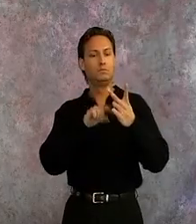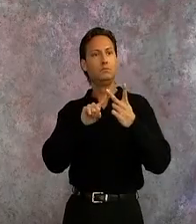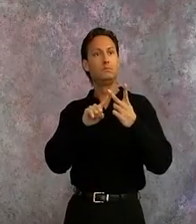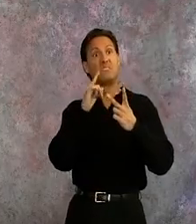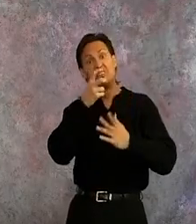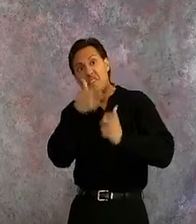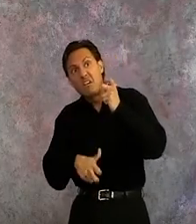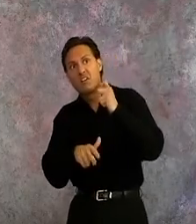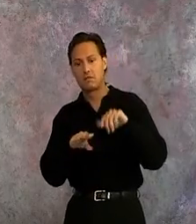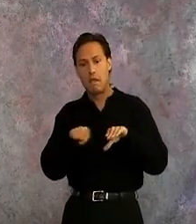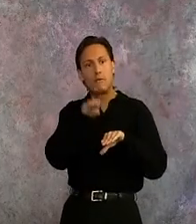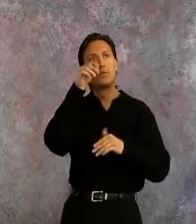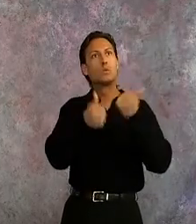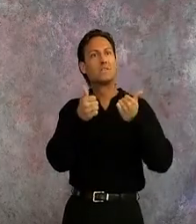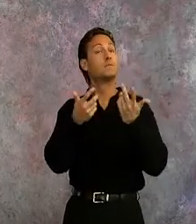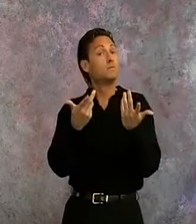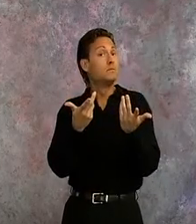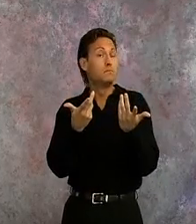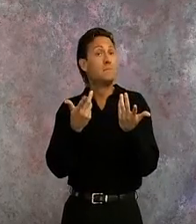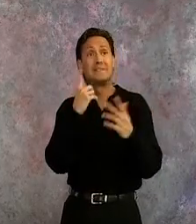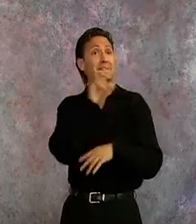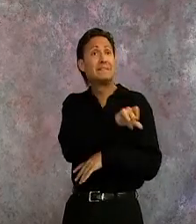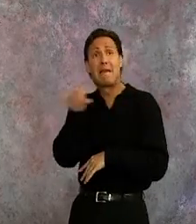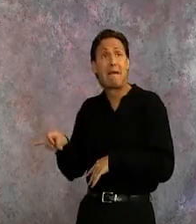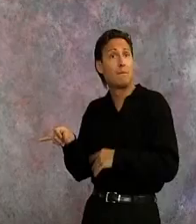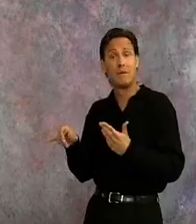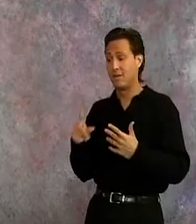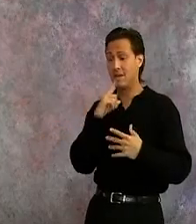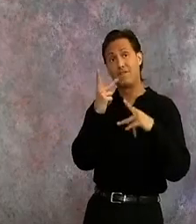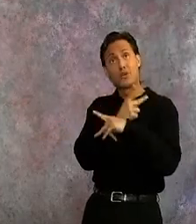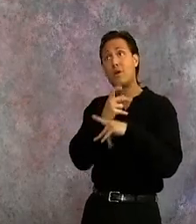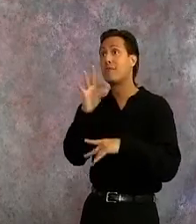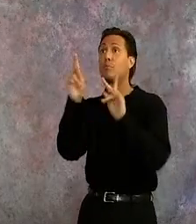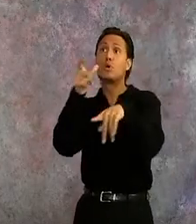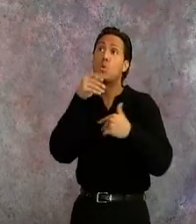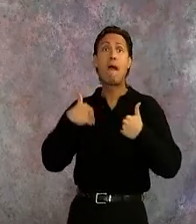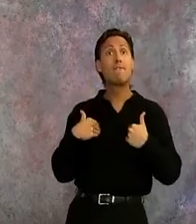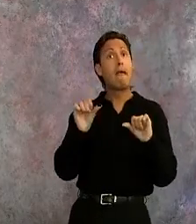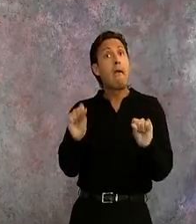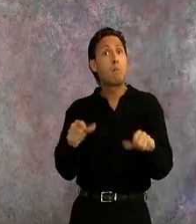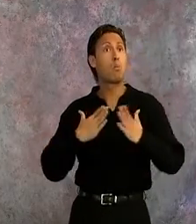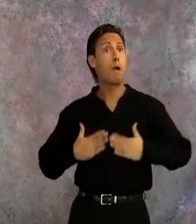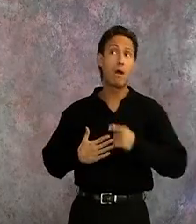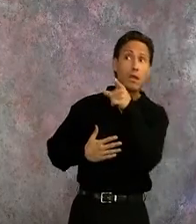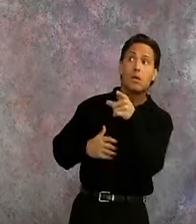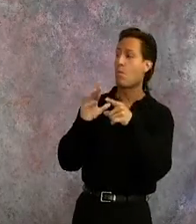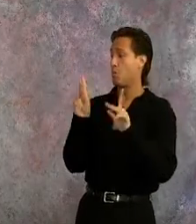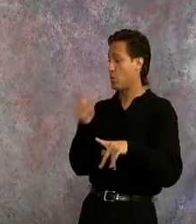probably just as equally important when out or preparing to outfit a trip that include people with disabilities